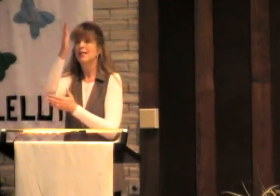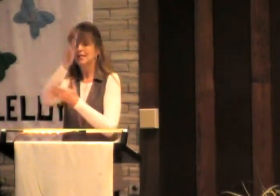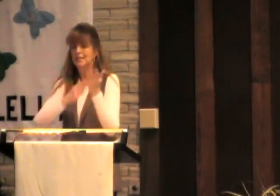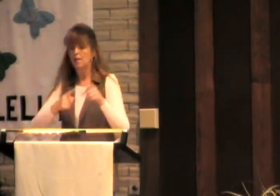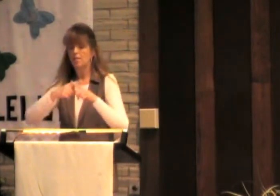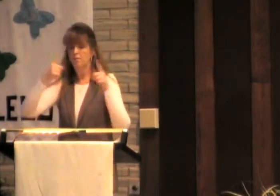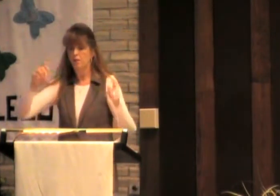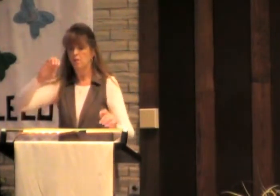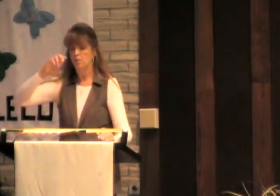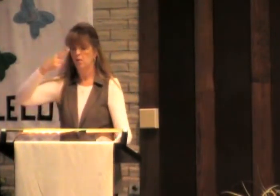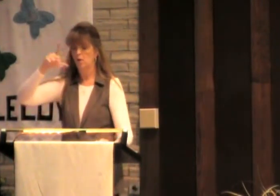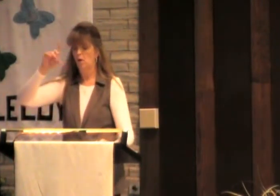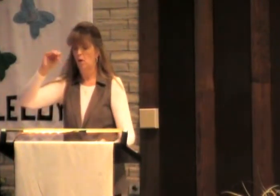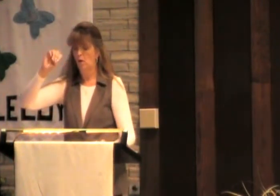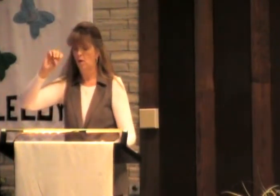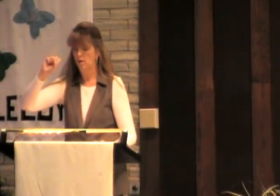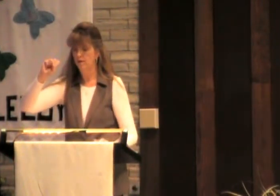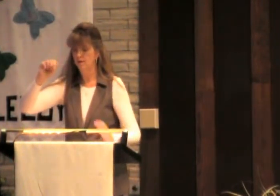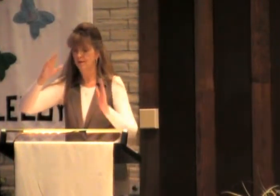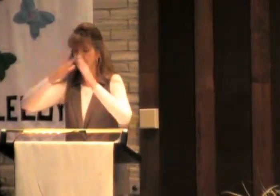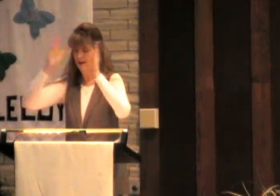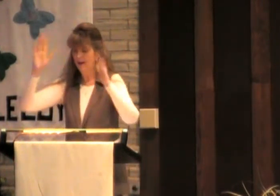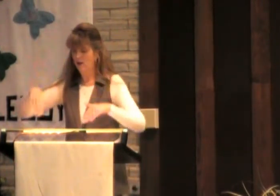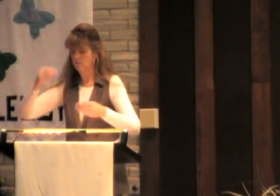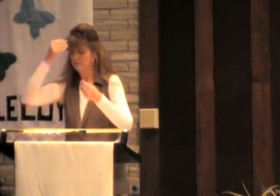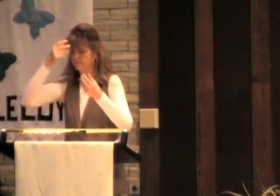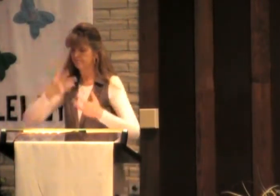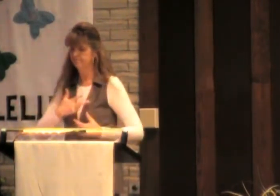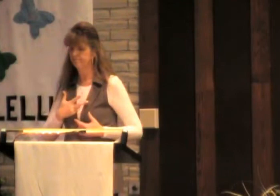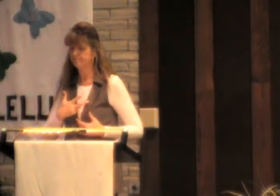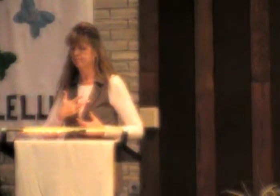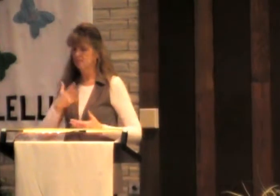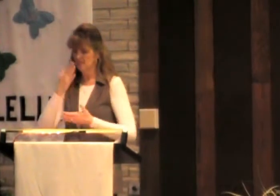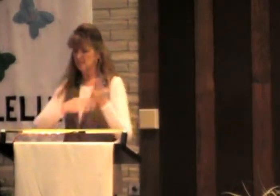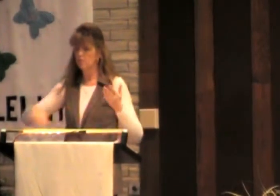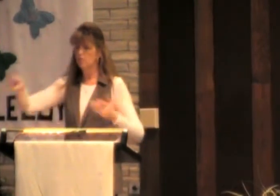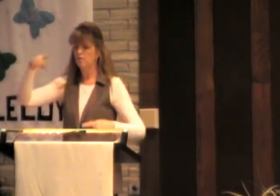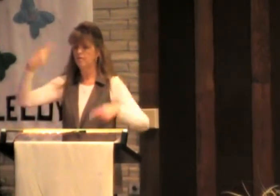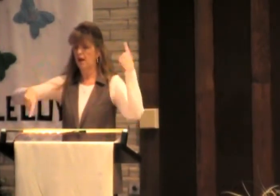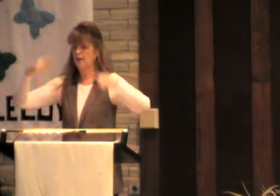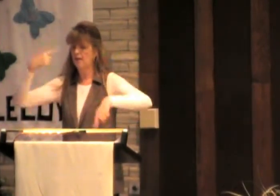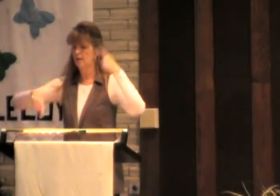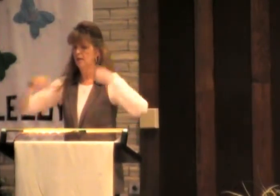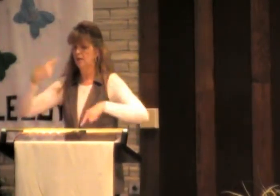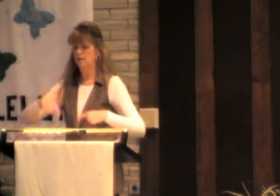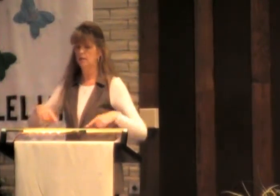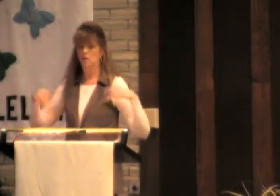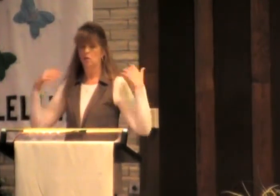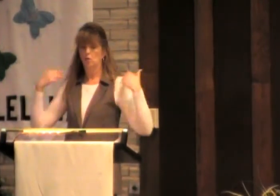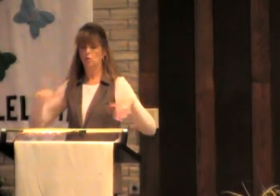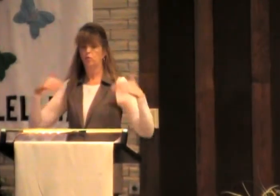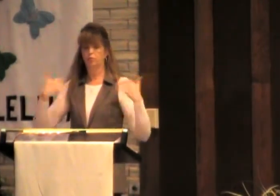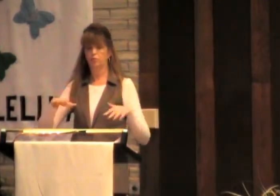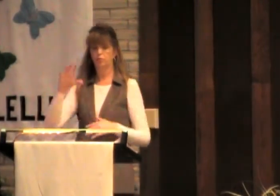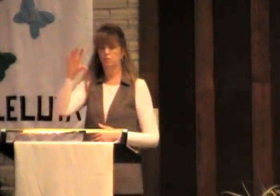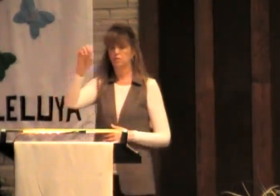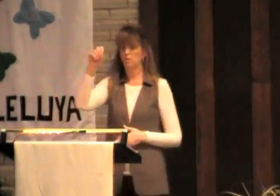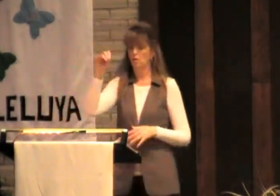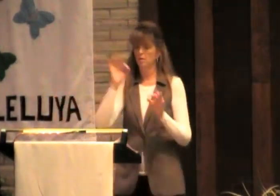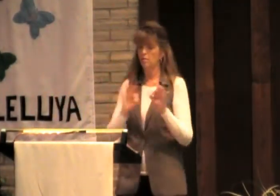says, "My brothers and sisters, some from Chloe's household have informed me that there are quarrels among